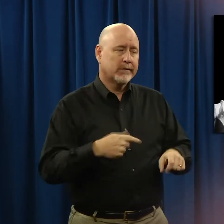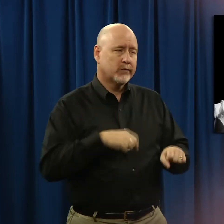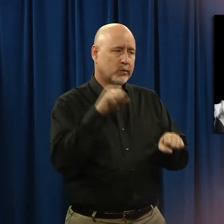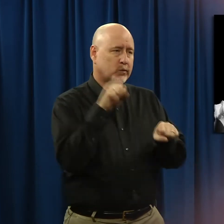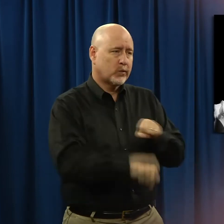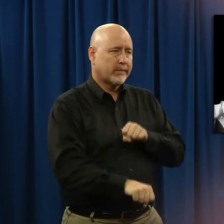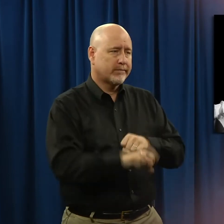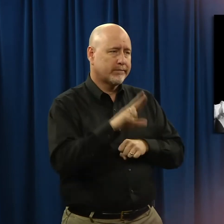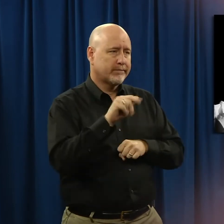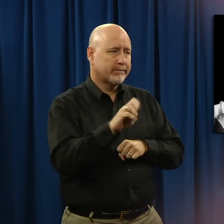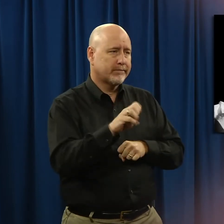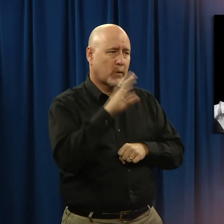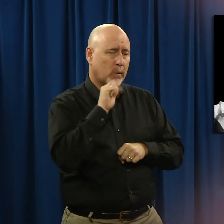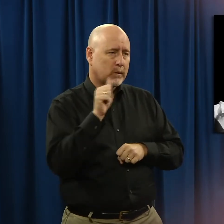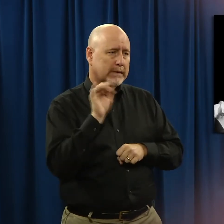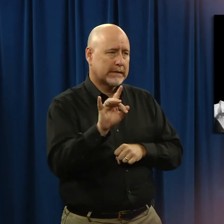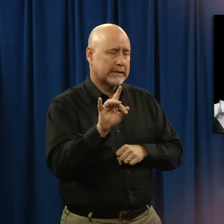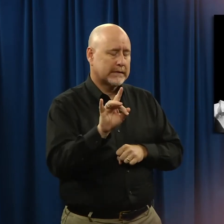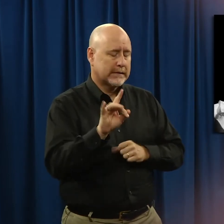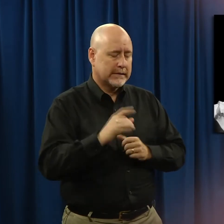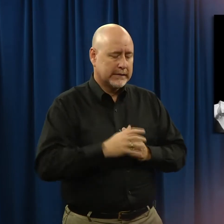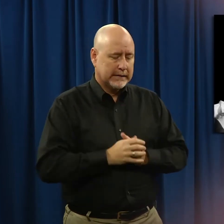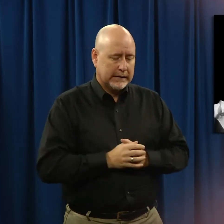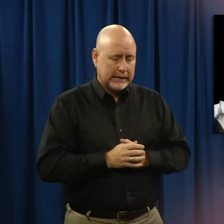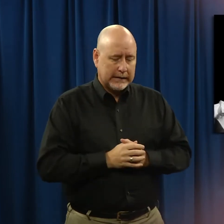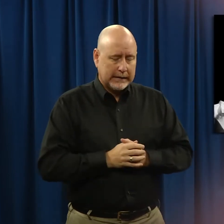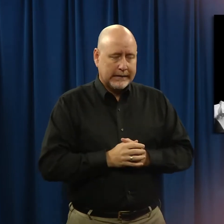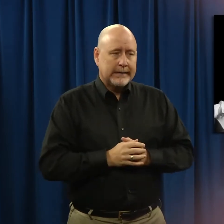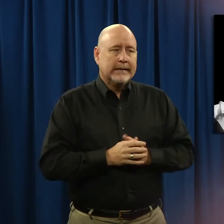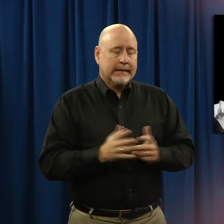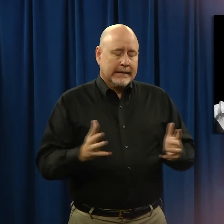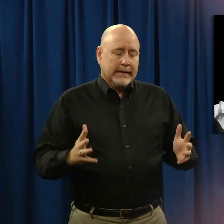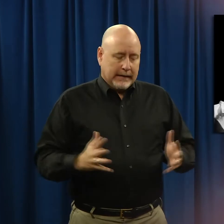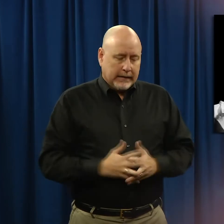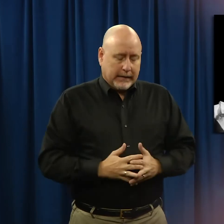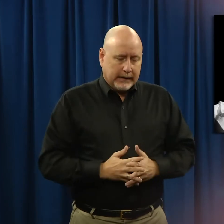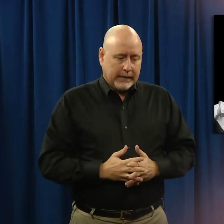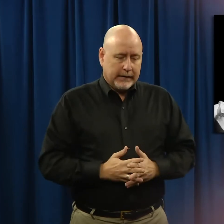when I was 18, and I became pregnant.